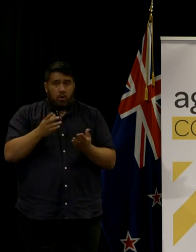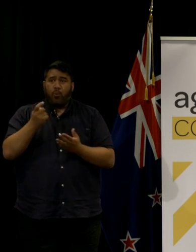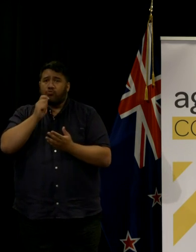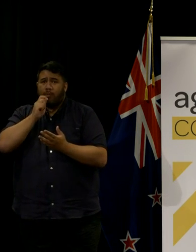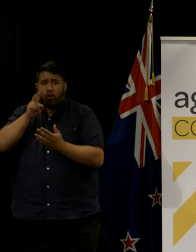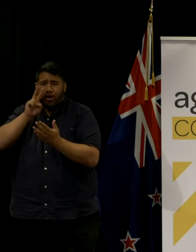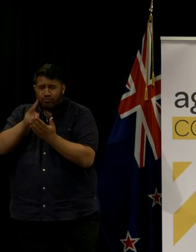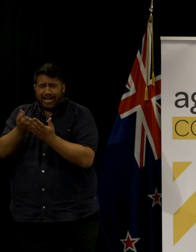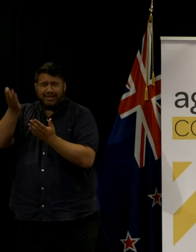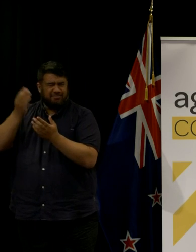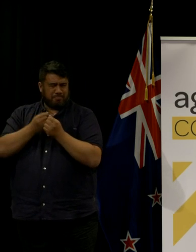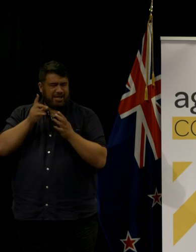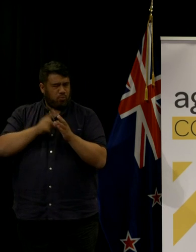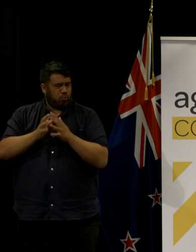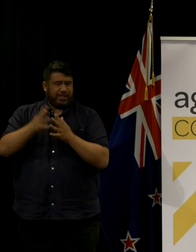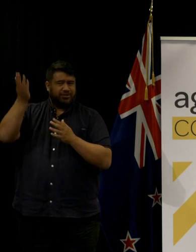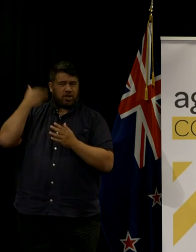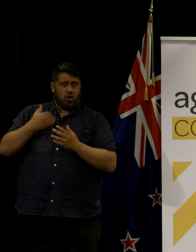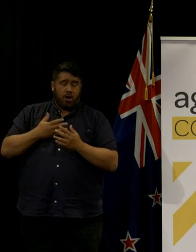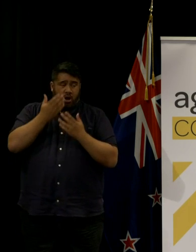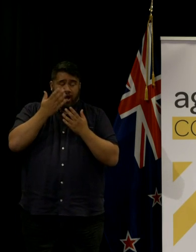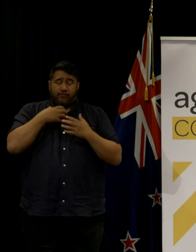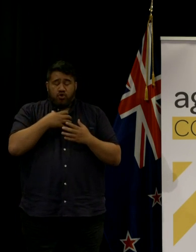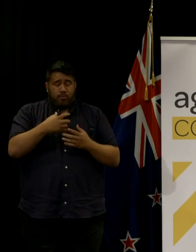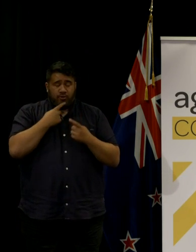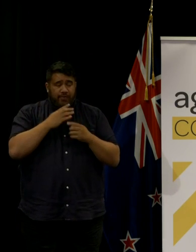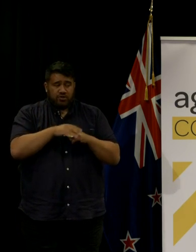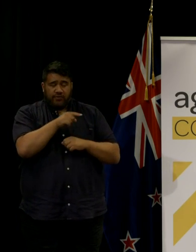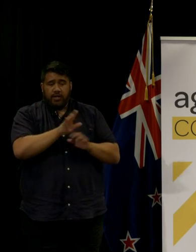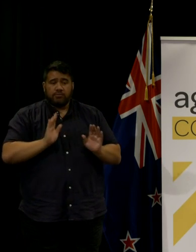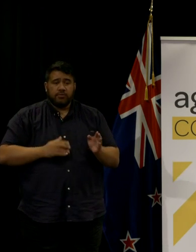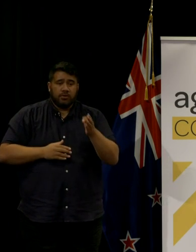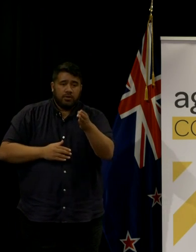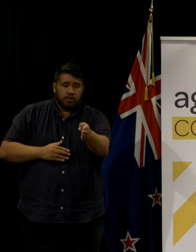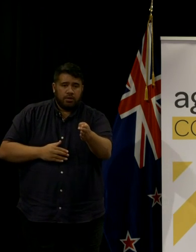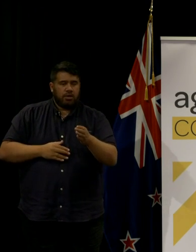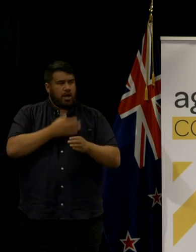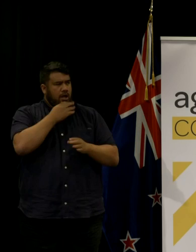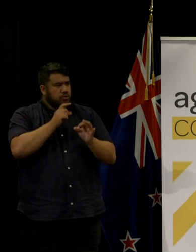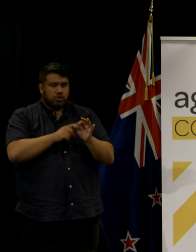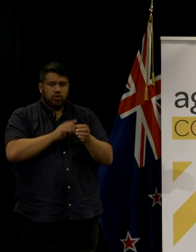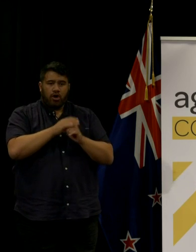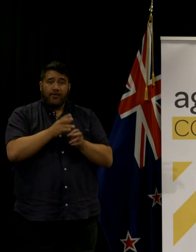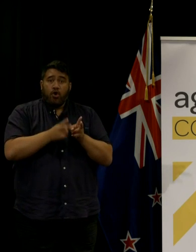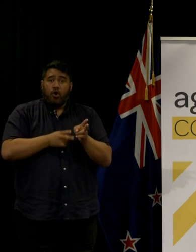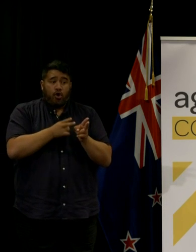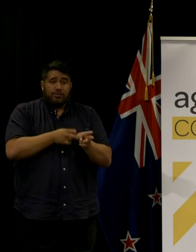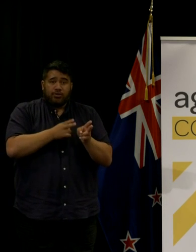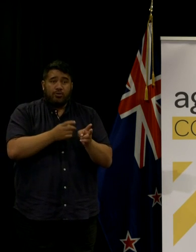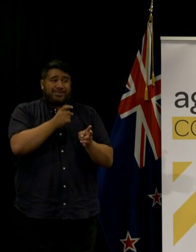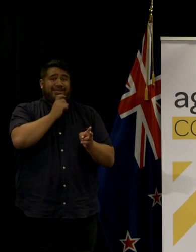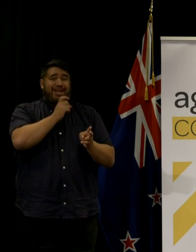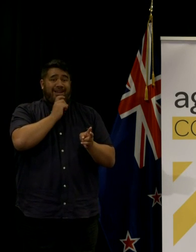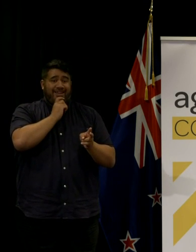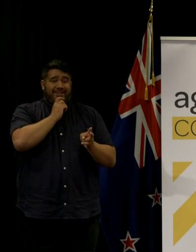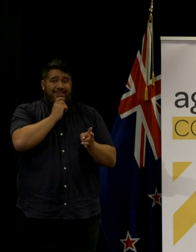several weeks ago. I've seen no further research on that topic. There's issues with hospital staff saying that they're being told not to wear masks